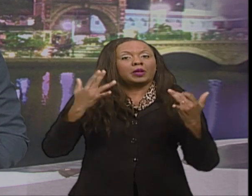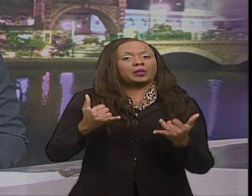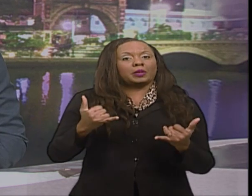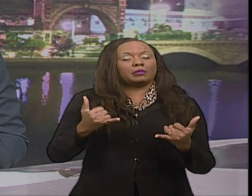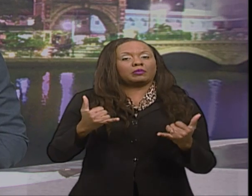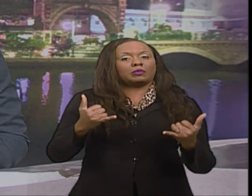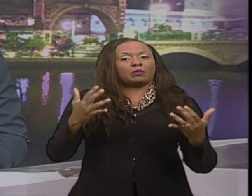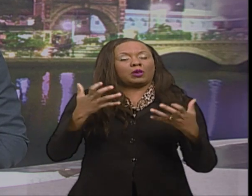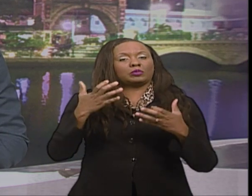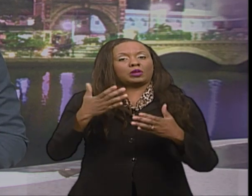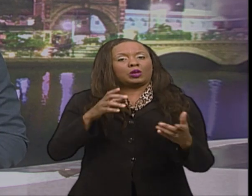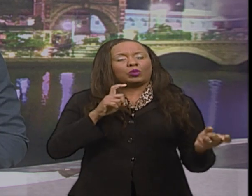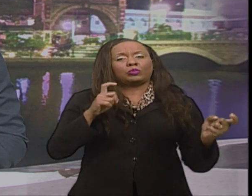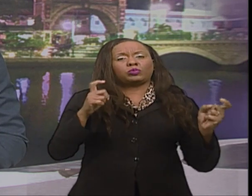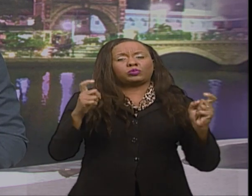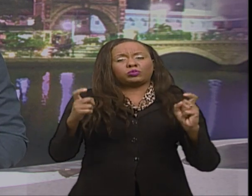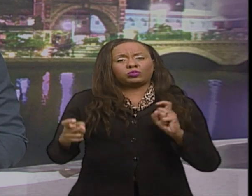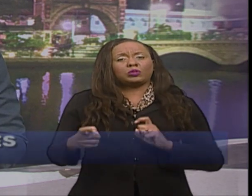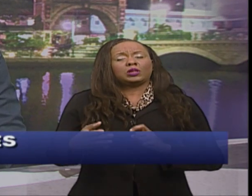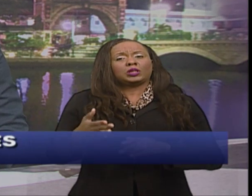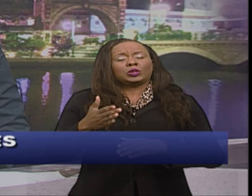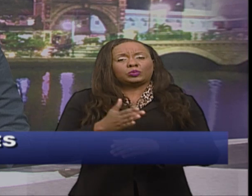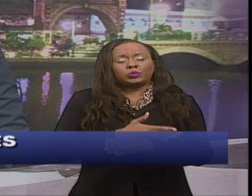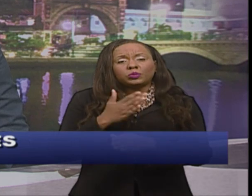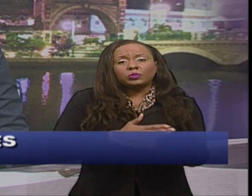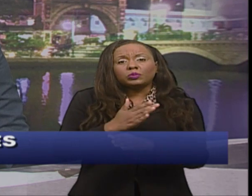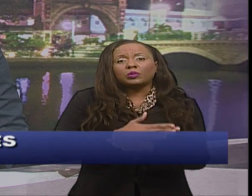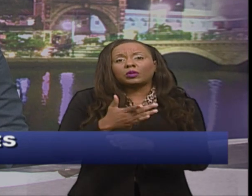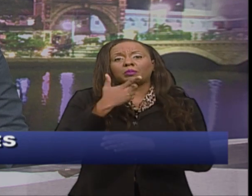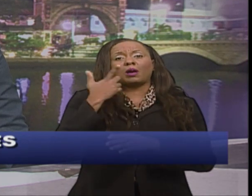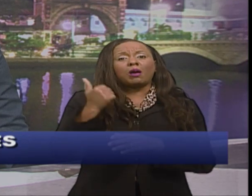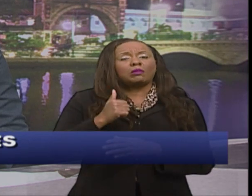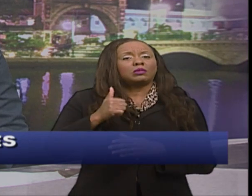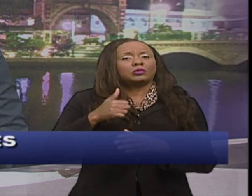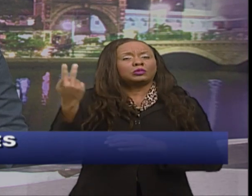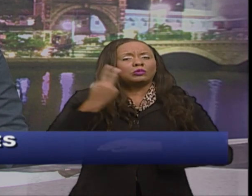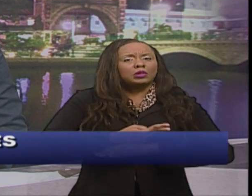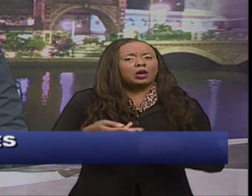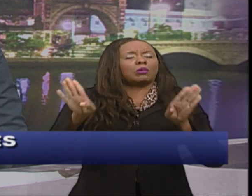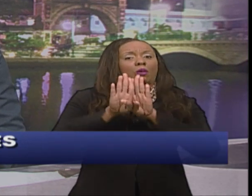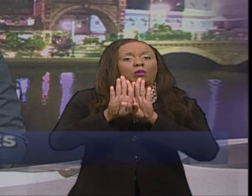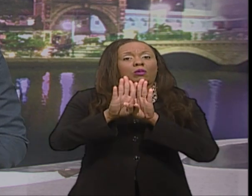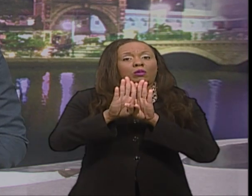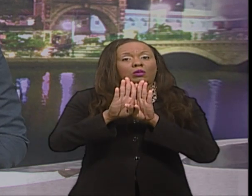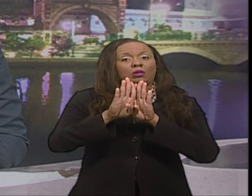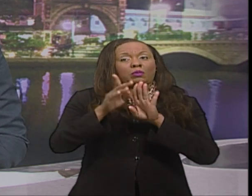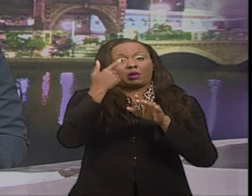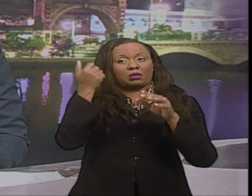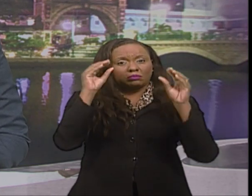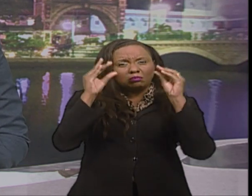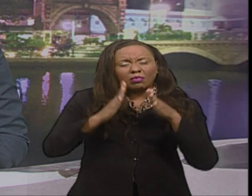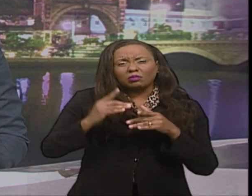road to recovery after violence there sparked outrage and forced a 2-day closure of the institution as teachers